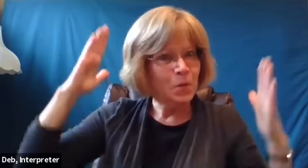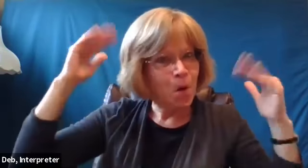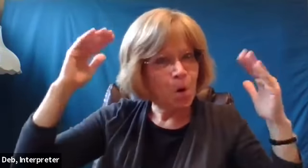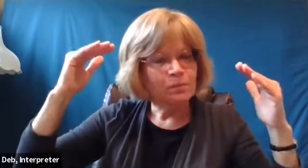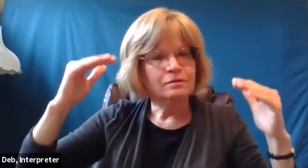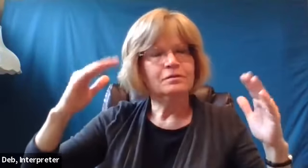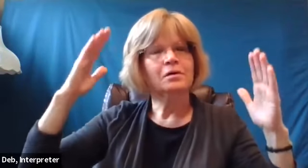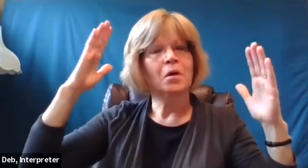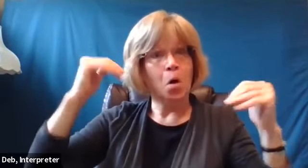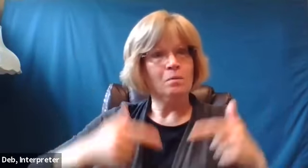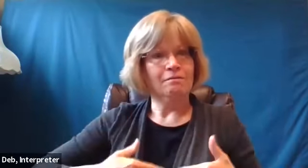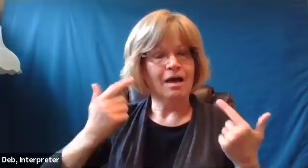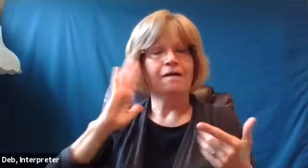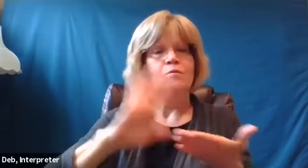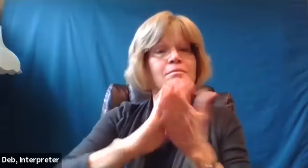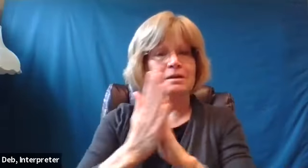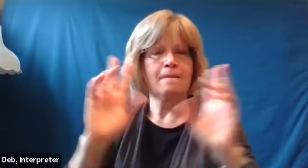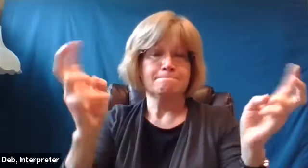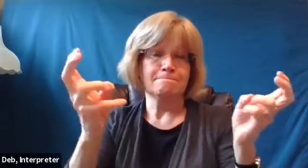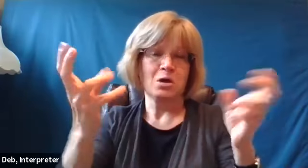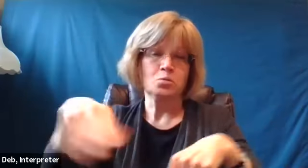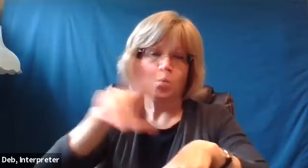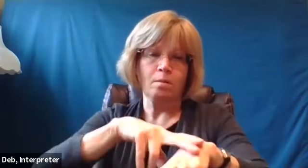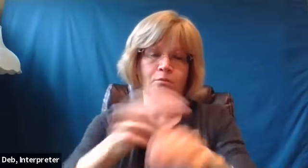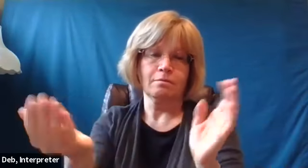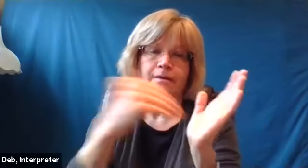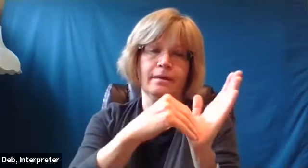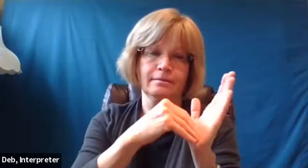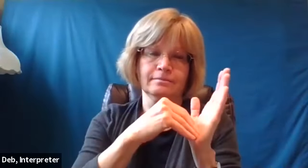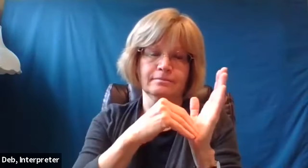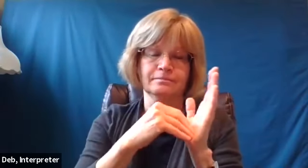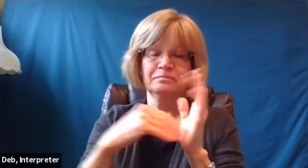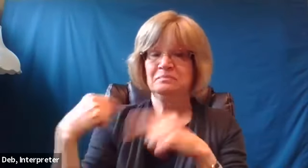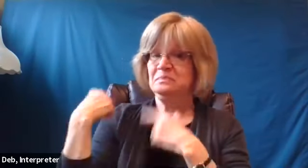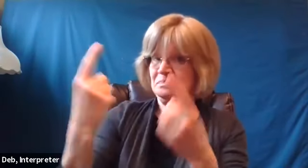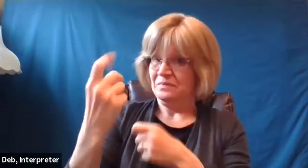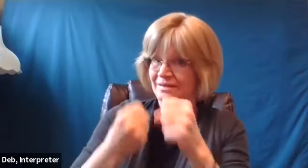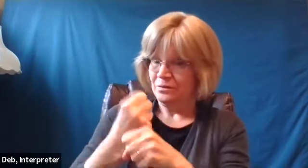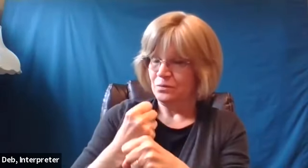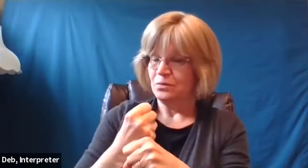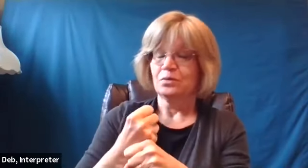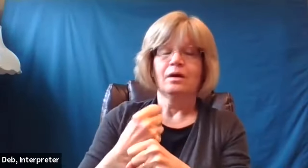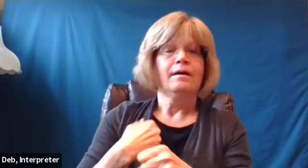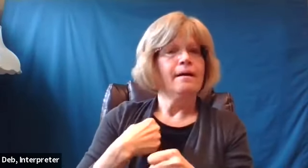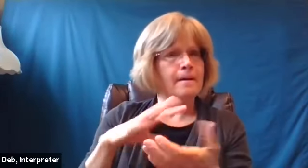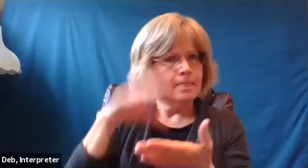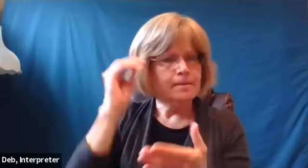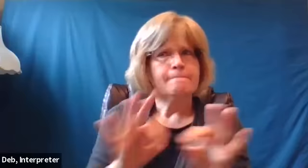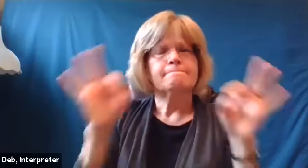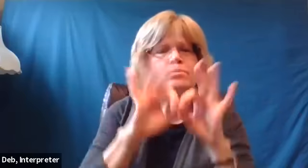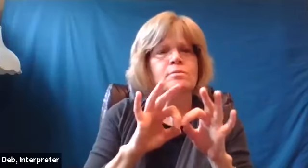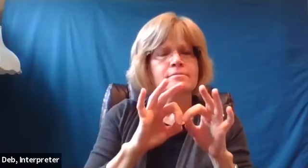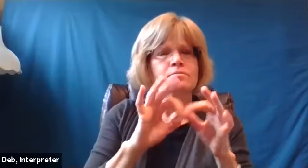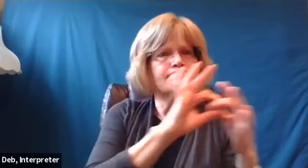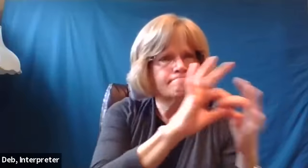lives will go back to some sort of normalcy soon. This year has taught me the importance of not only human relationships with others, but